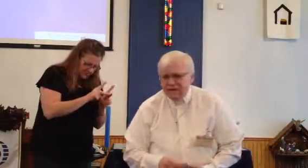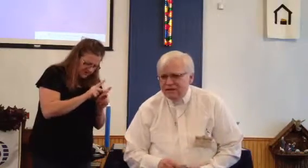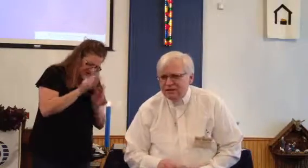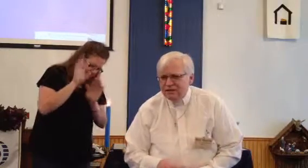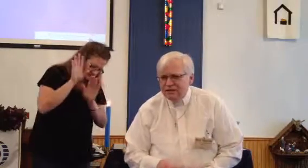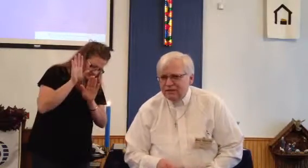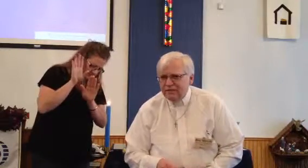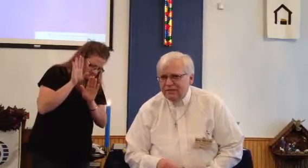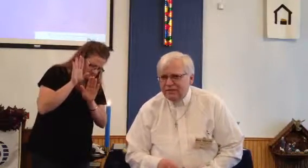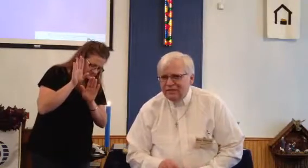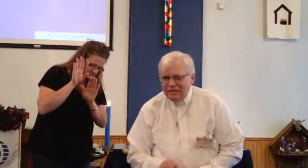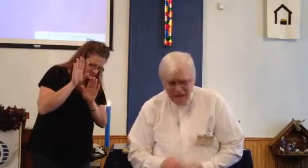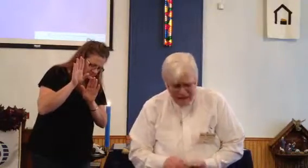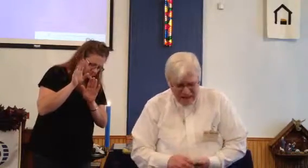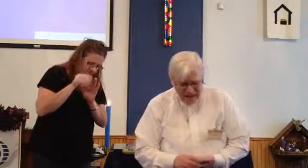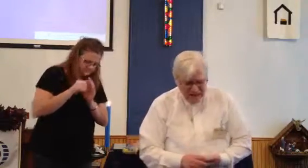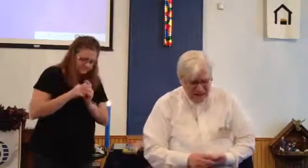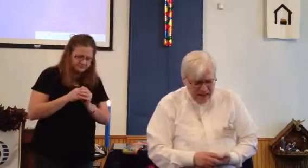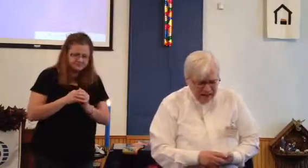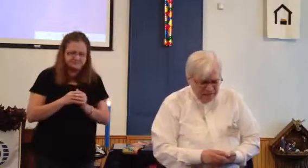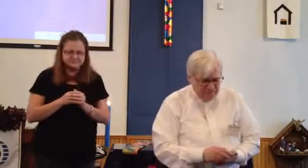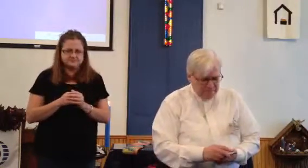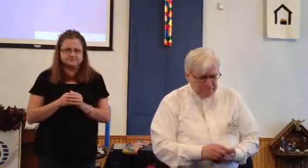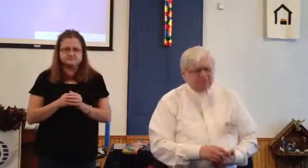And yet,